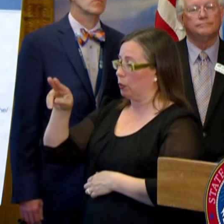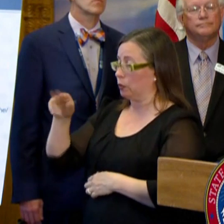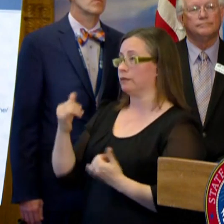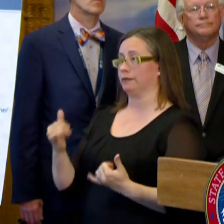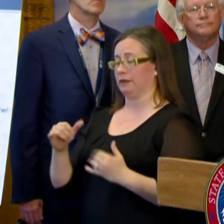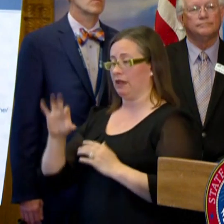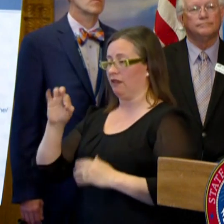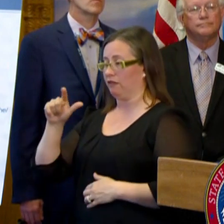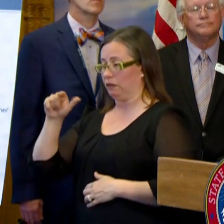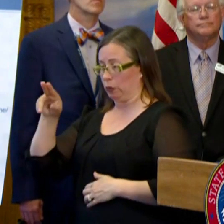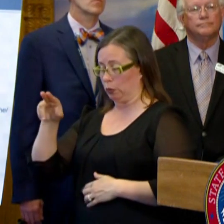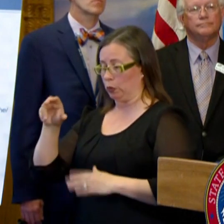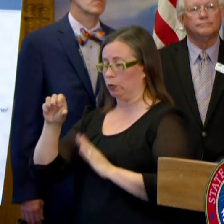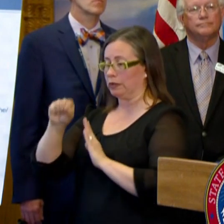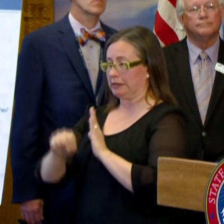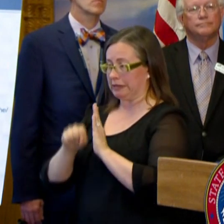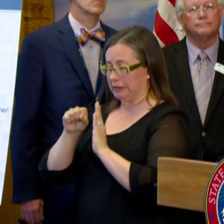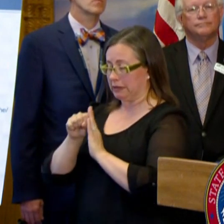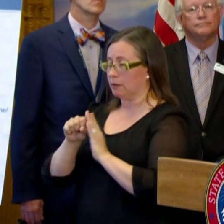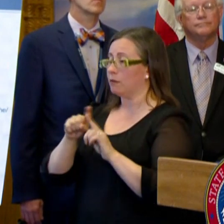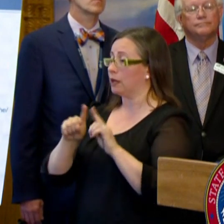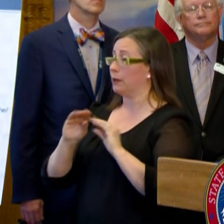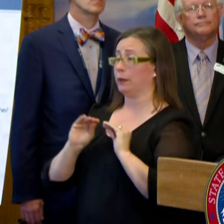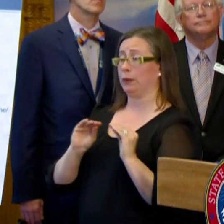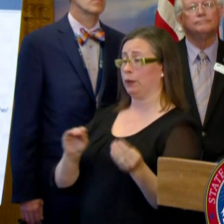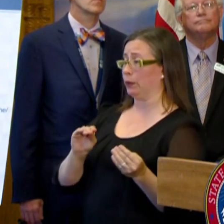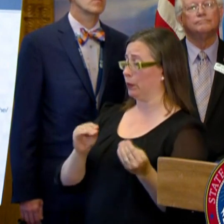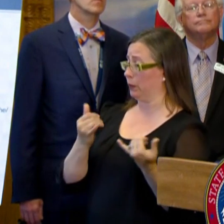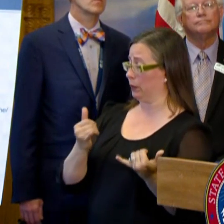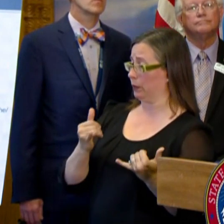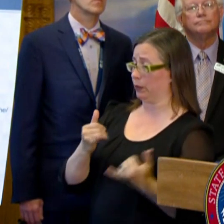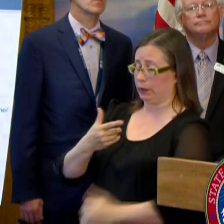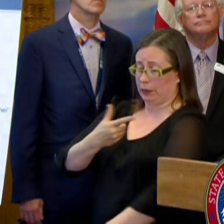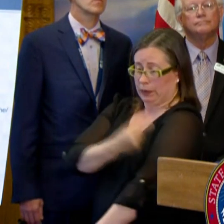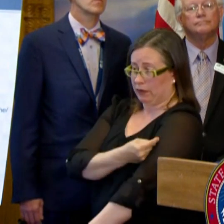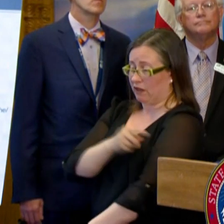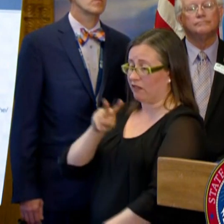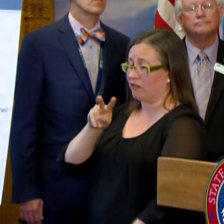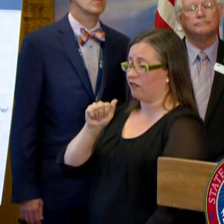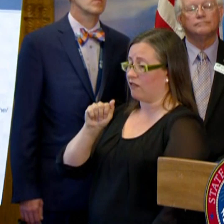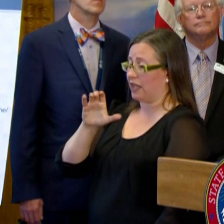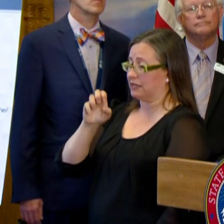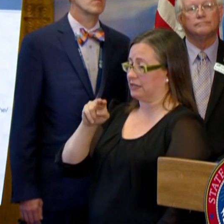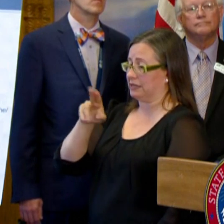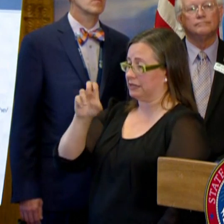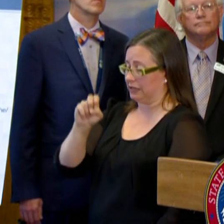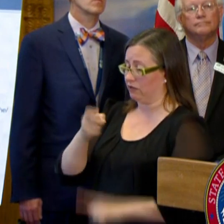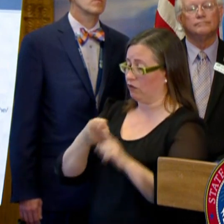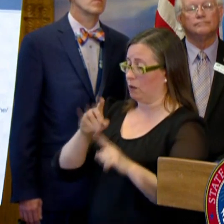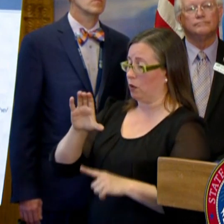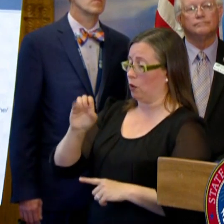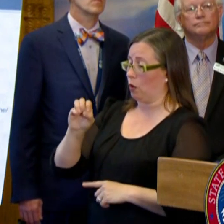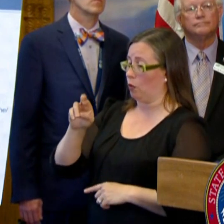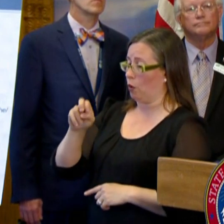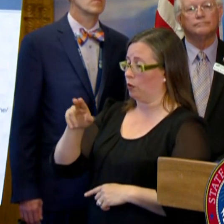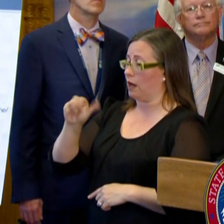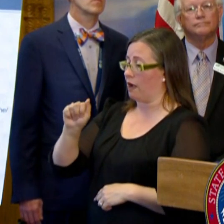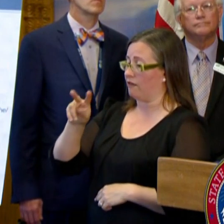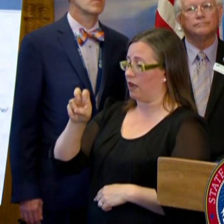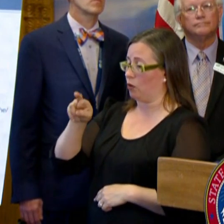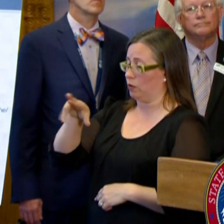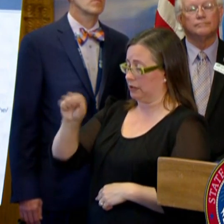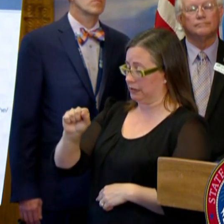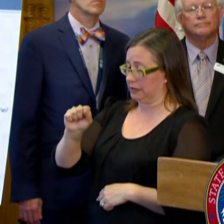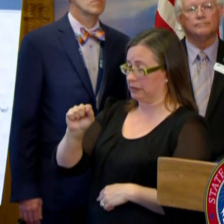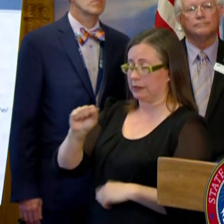season. There's no current vaccine to protect people from coronavirus. That research is underway, but